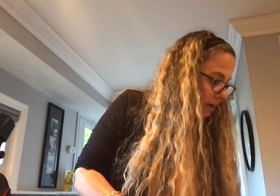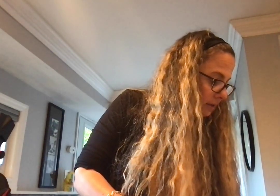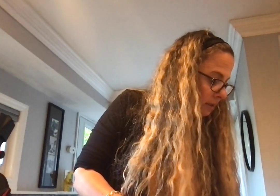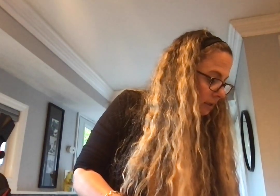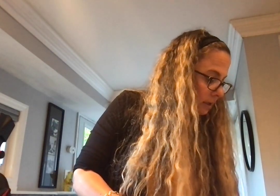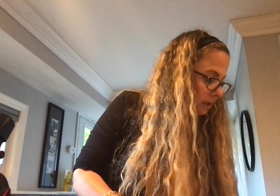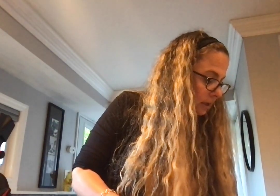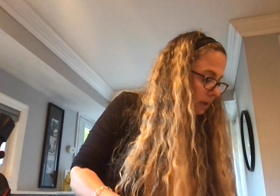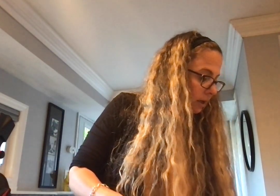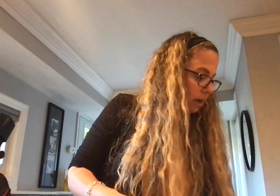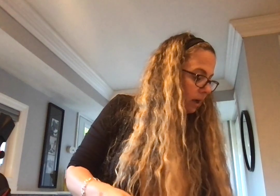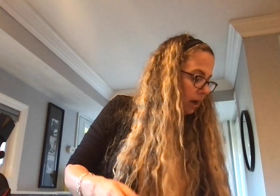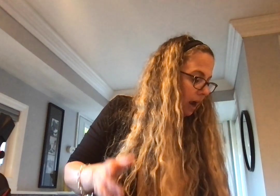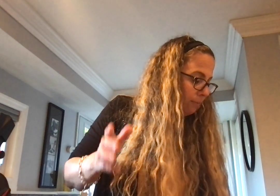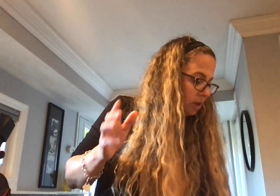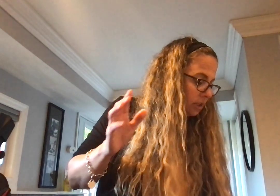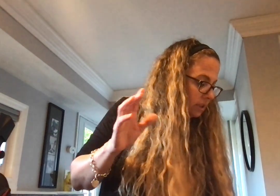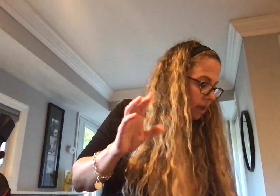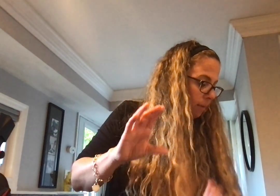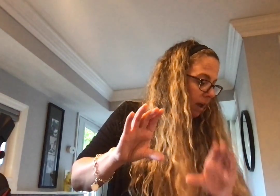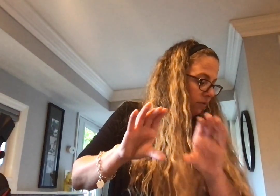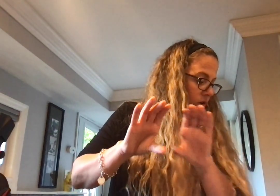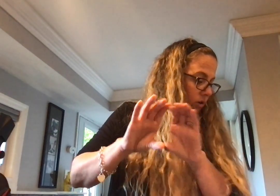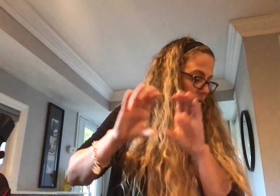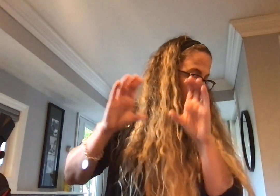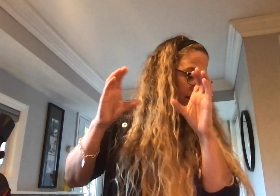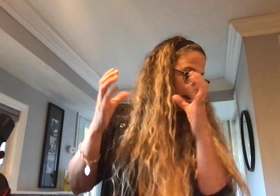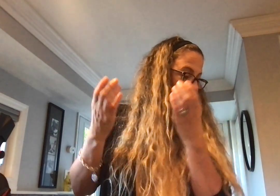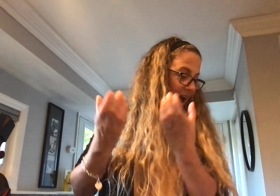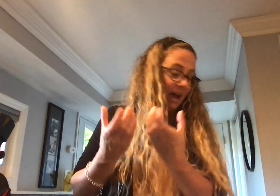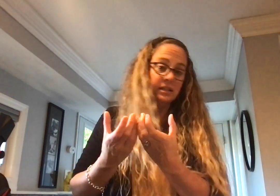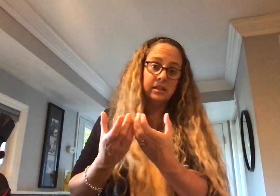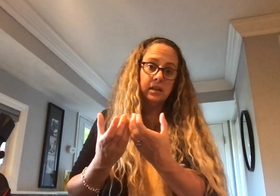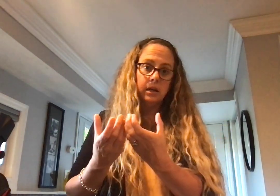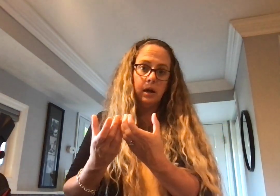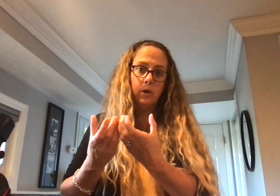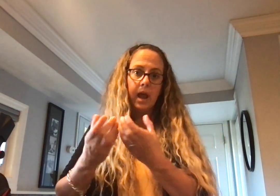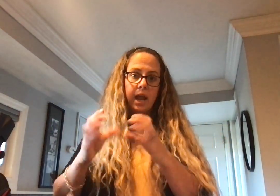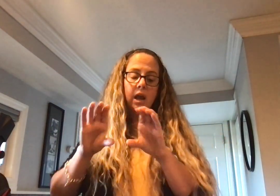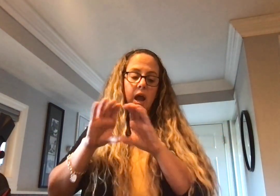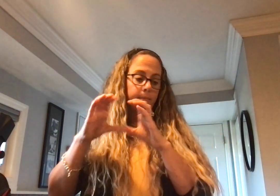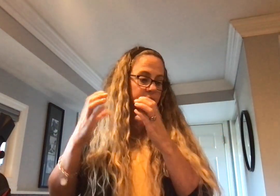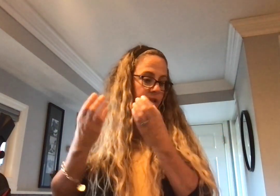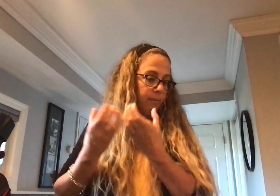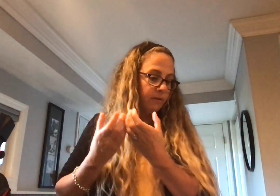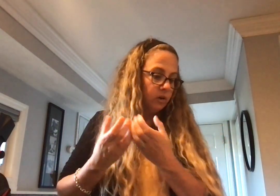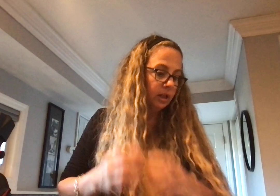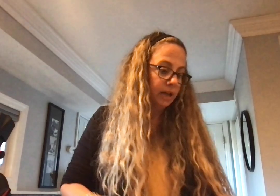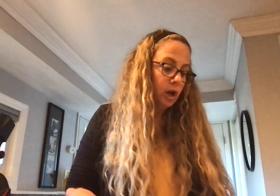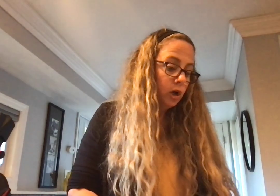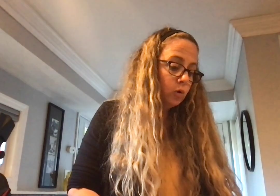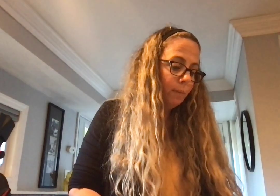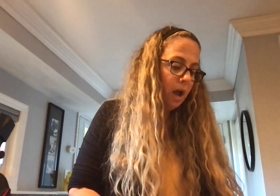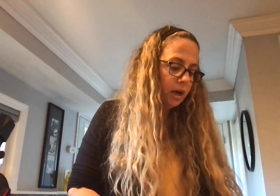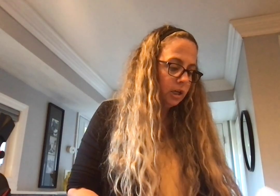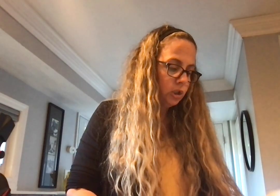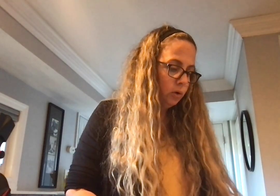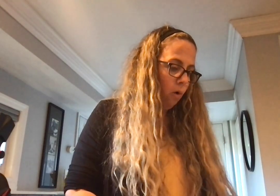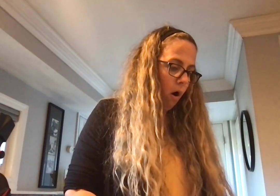And I'm going to stop after class, okay? I'm going to stop after class. So I'm not going to do